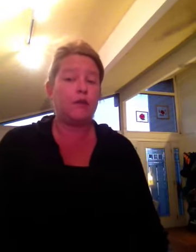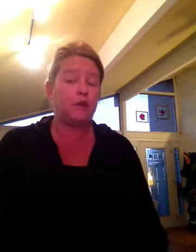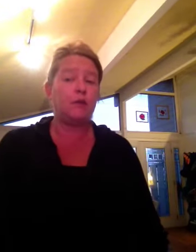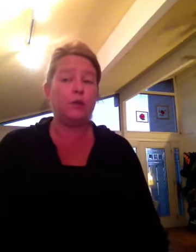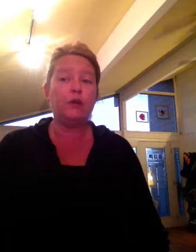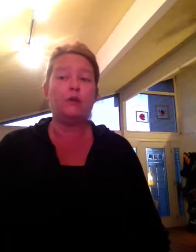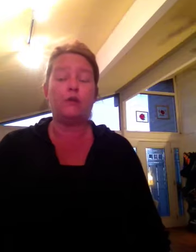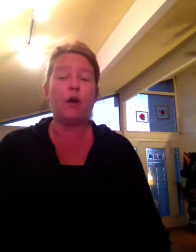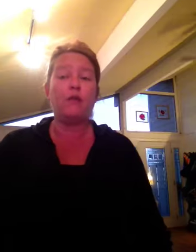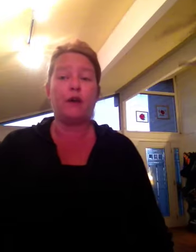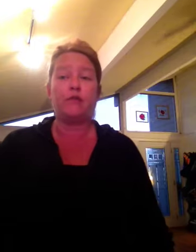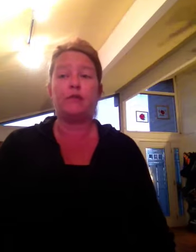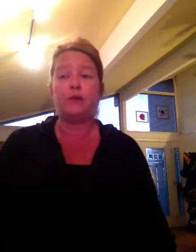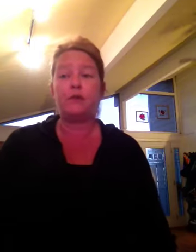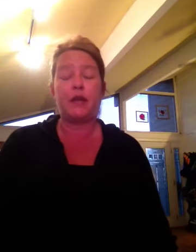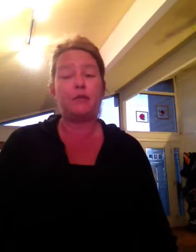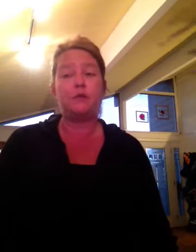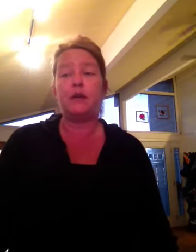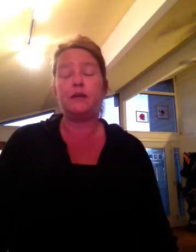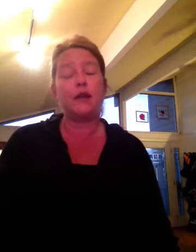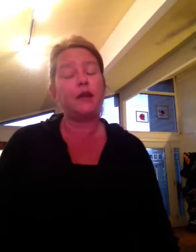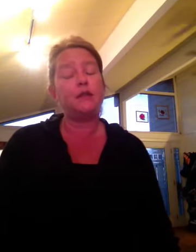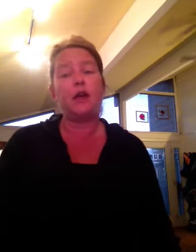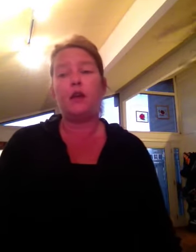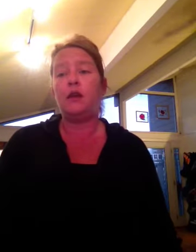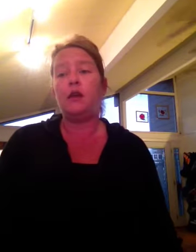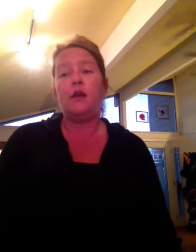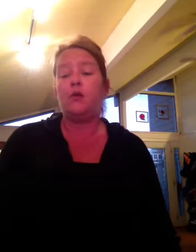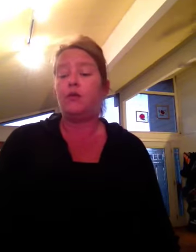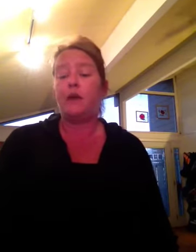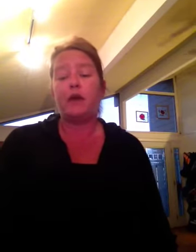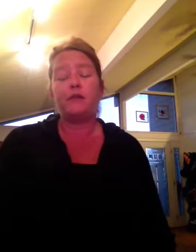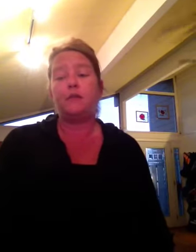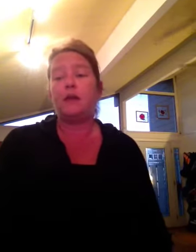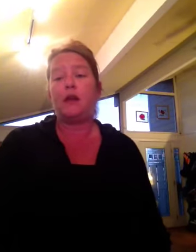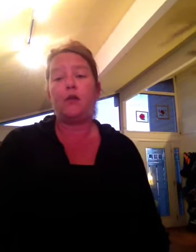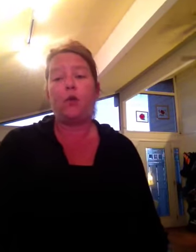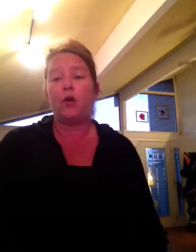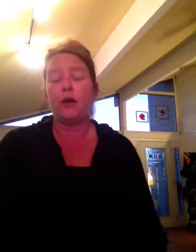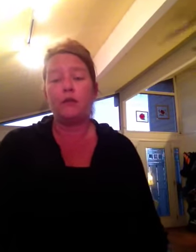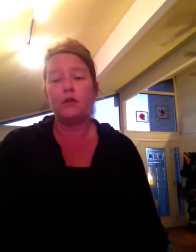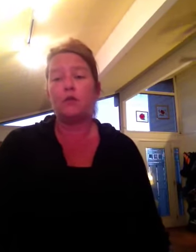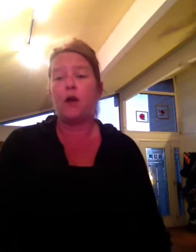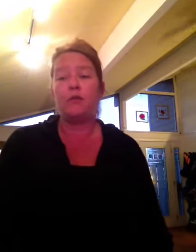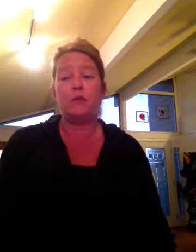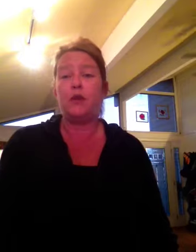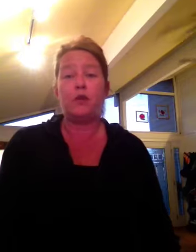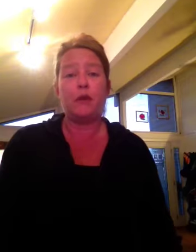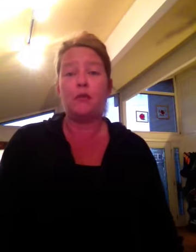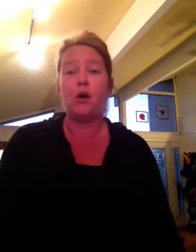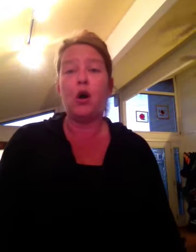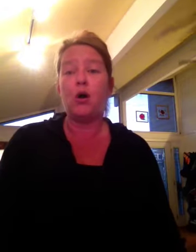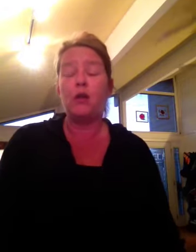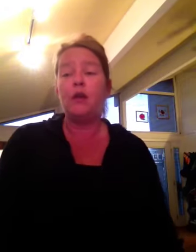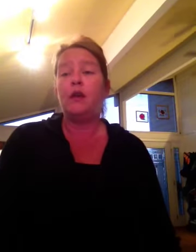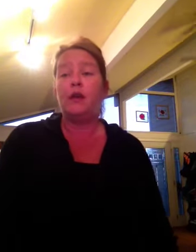family will qualify for food stamps? Because like I said, with my husband being out of work, I'm just robbing Peter to pay Paul,